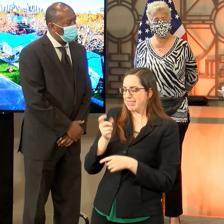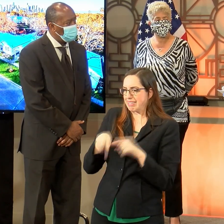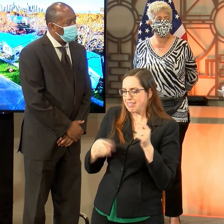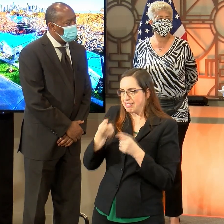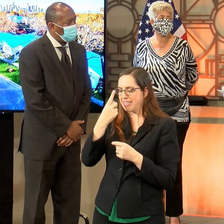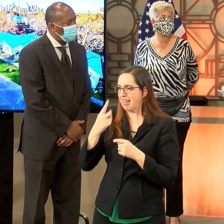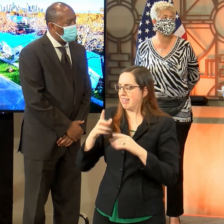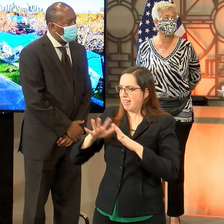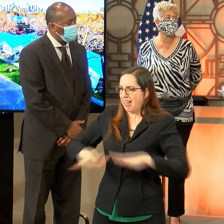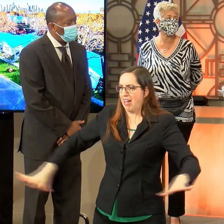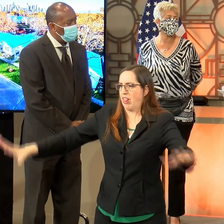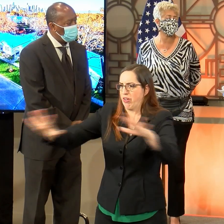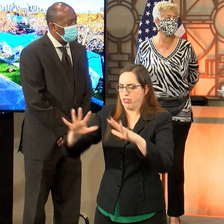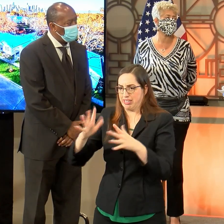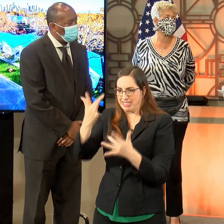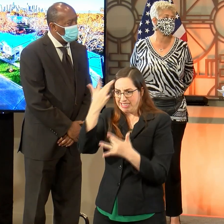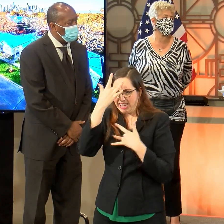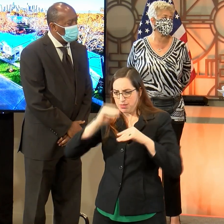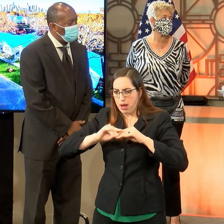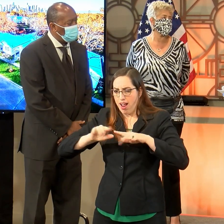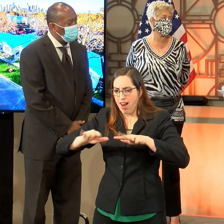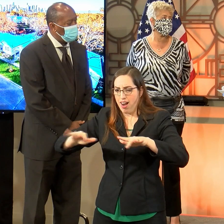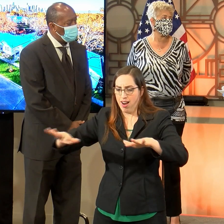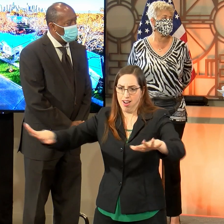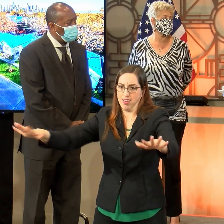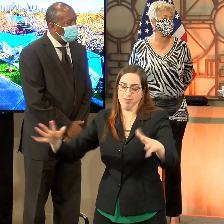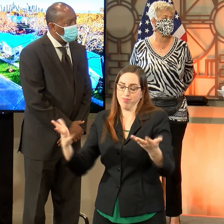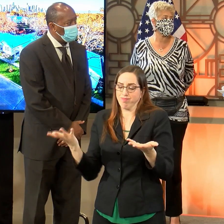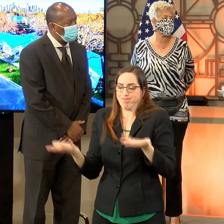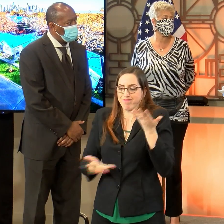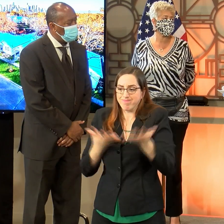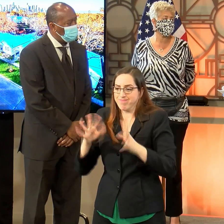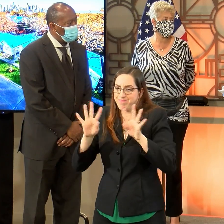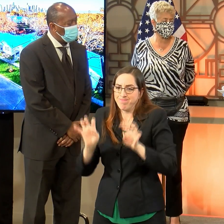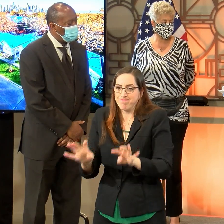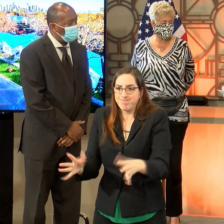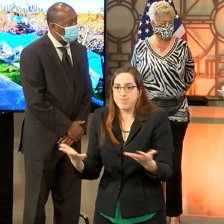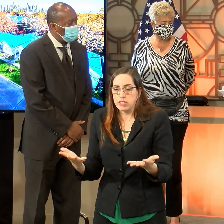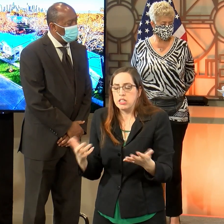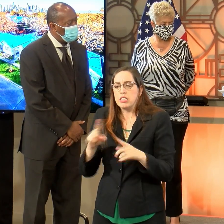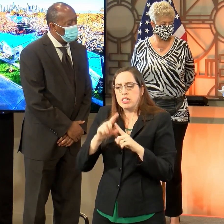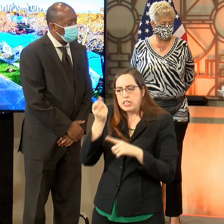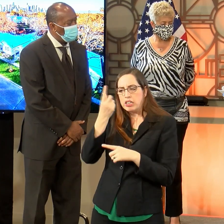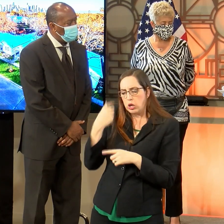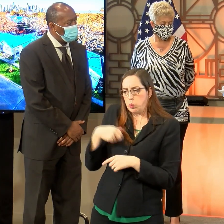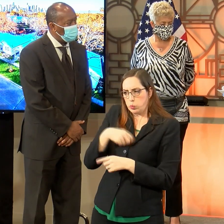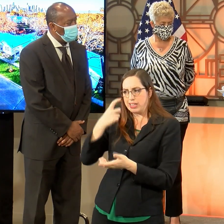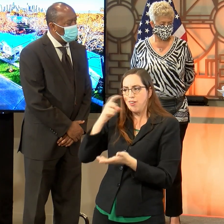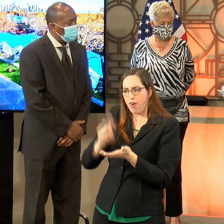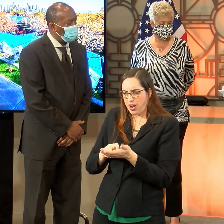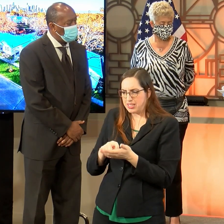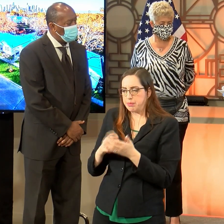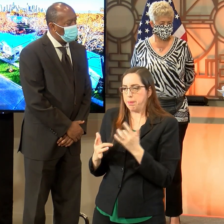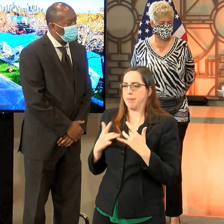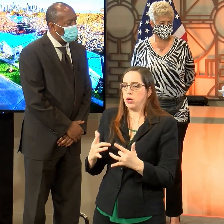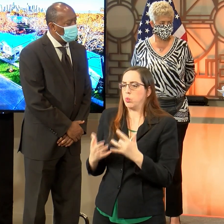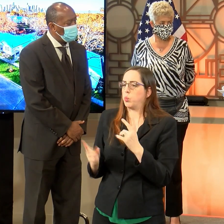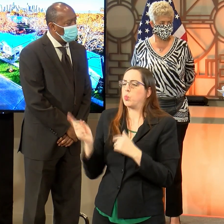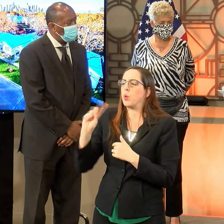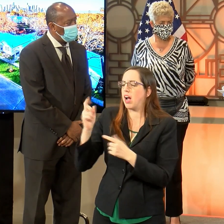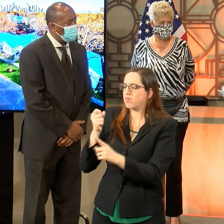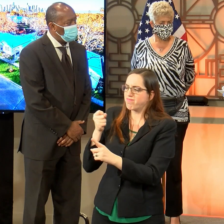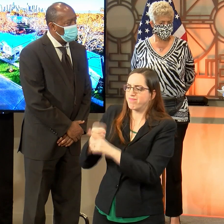shape, and speed of this virus as it moves among us. But we can see where COVID-19 is likely to do the most